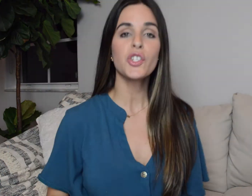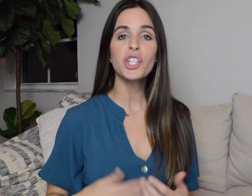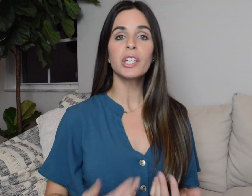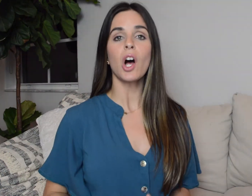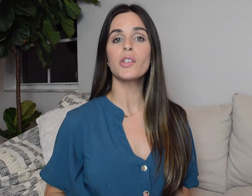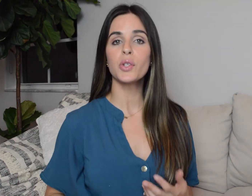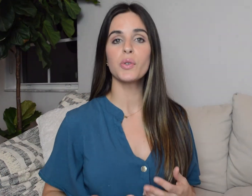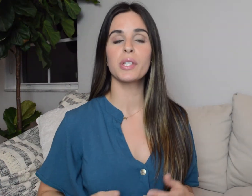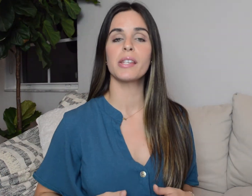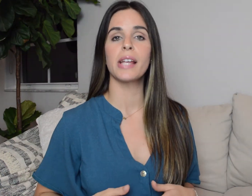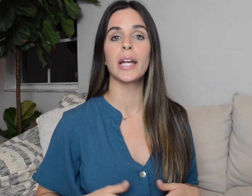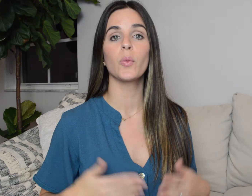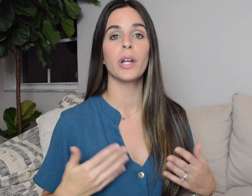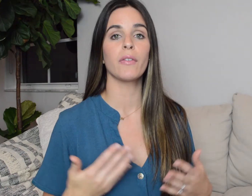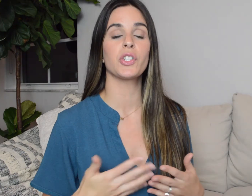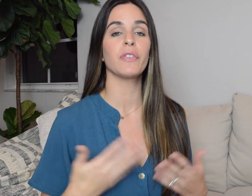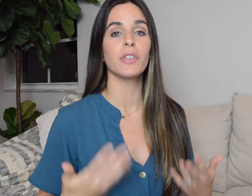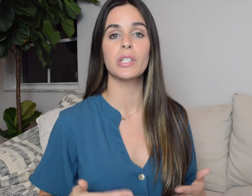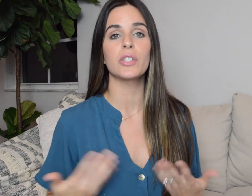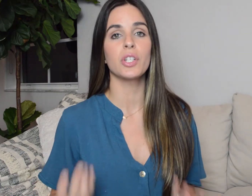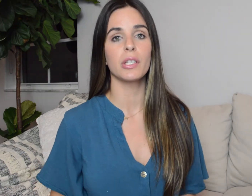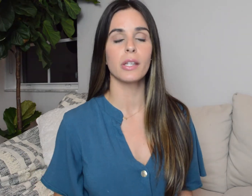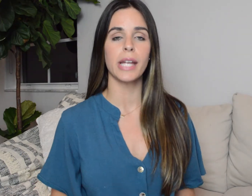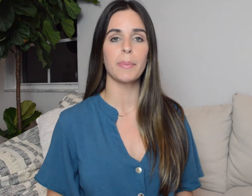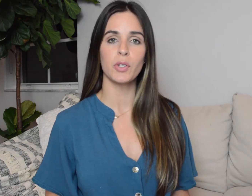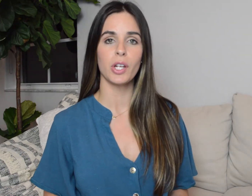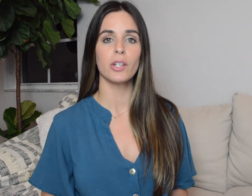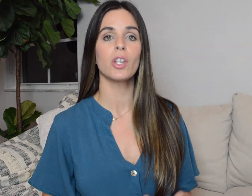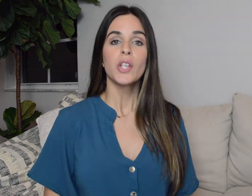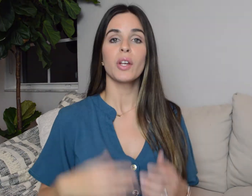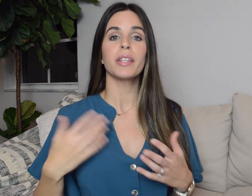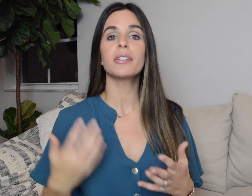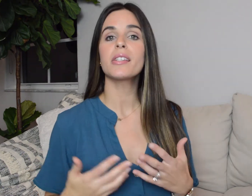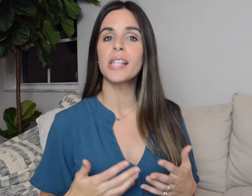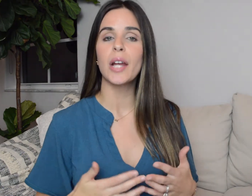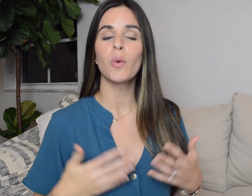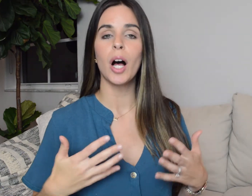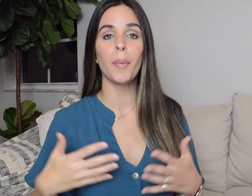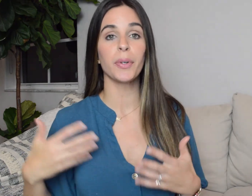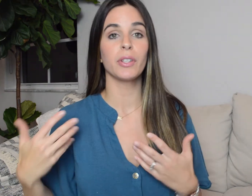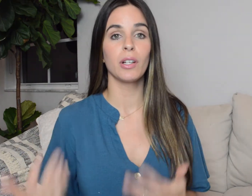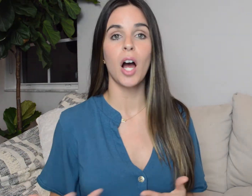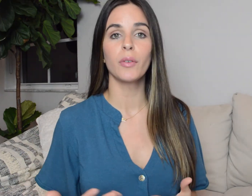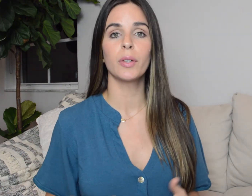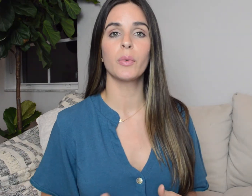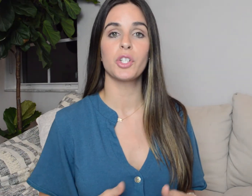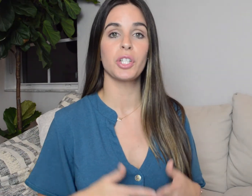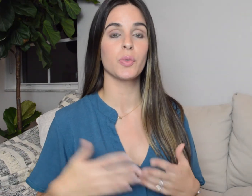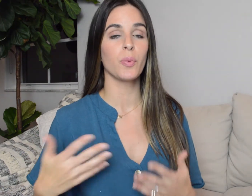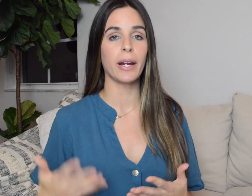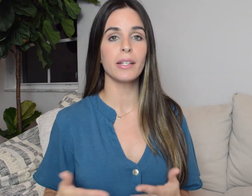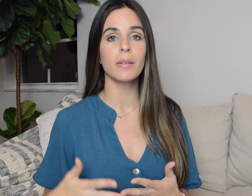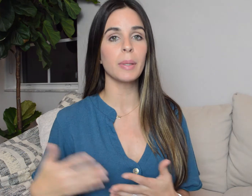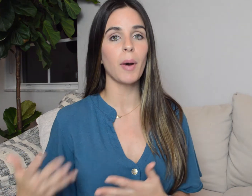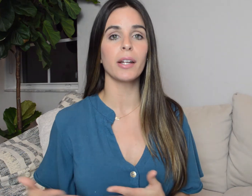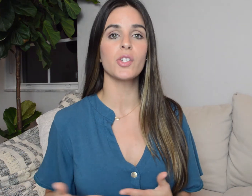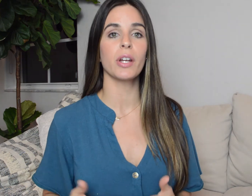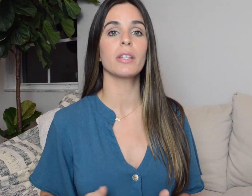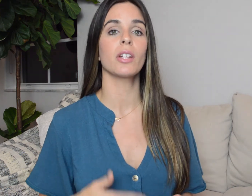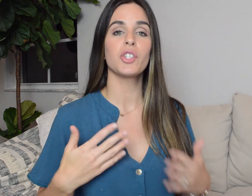can also use this sign whenever she feels like she needs a diaper change. So I think this sign will help her in the long run when she's ready to be potty trained, that she's